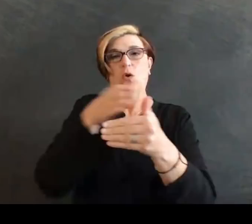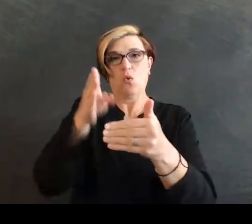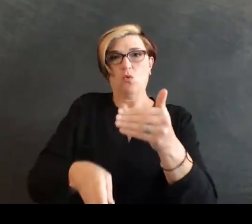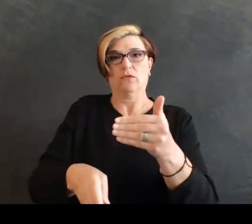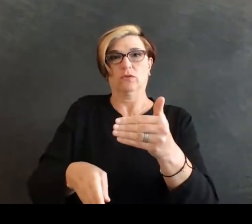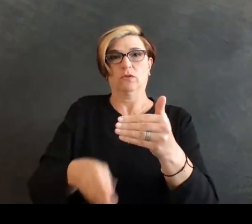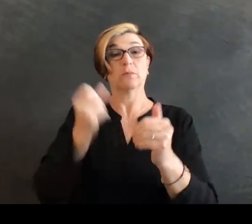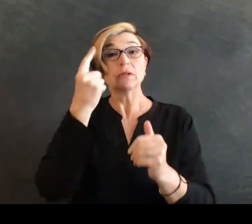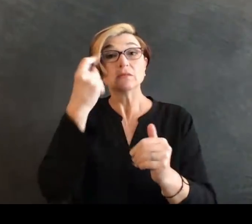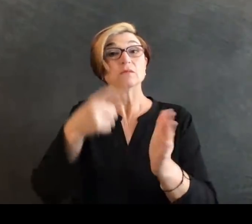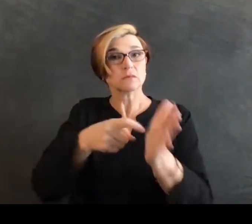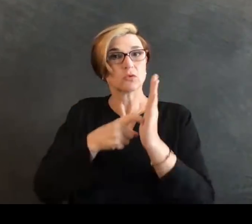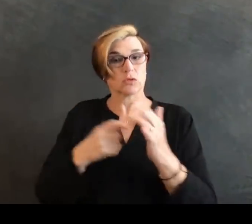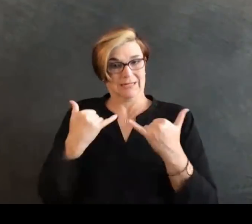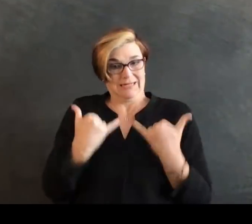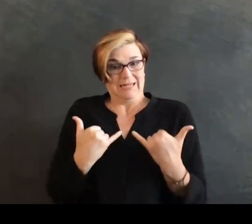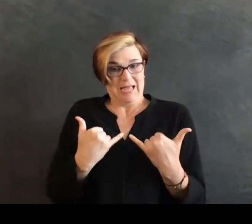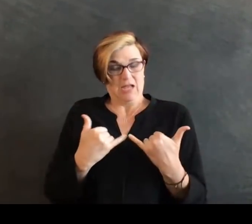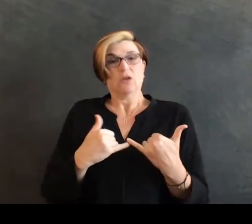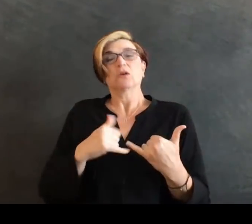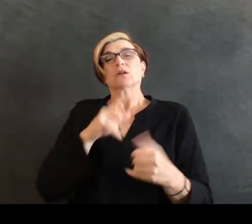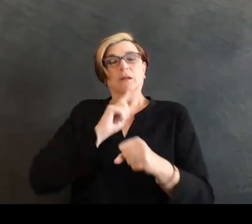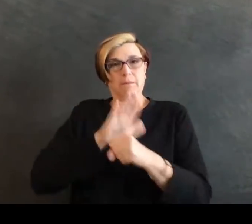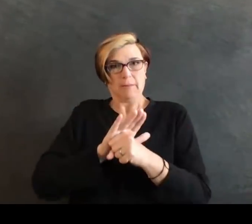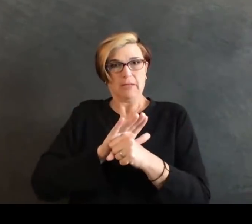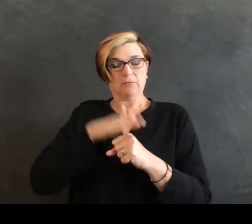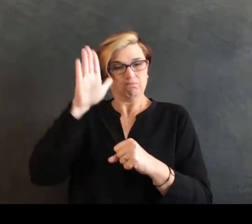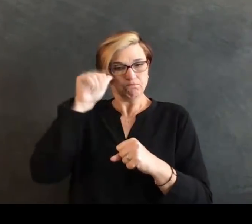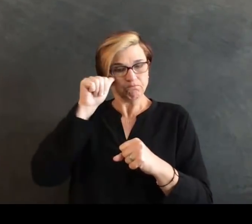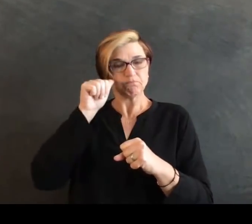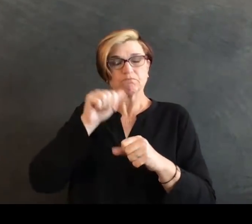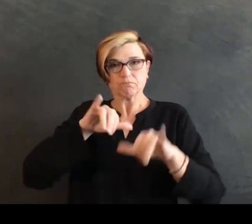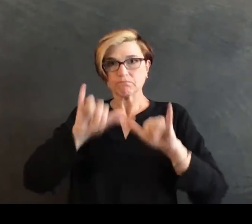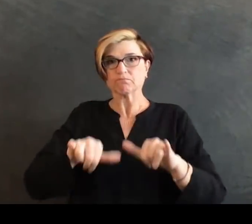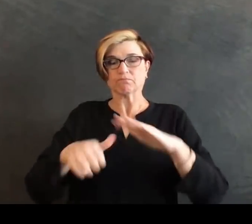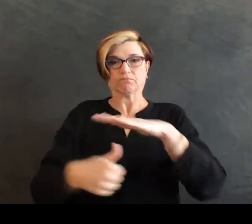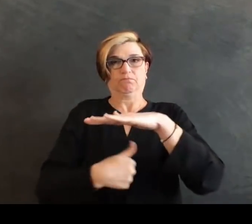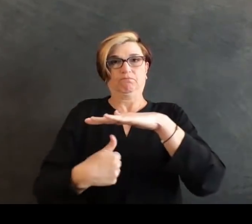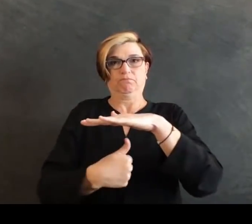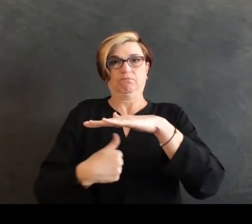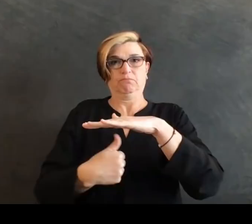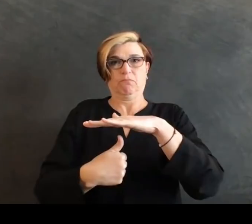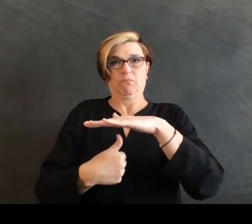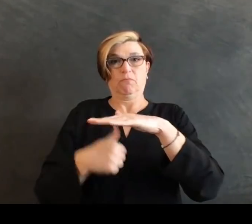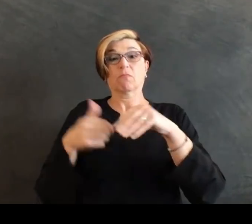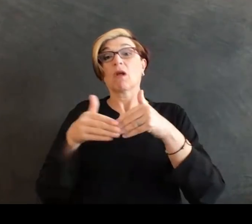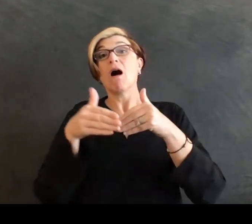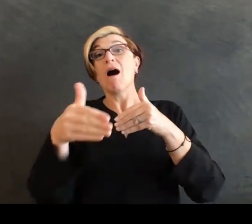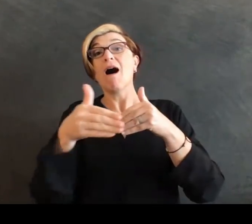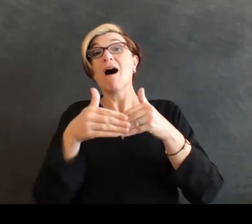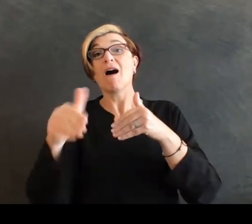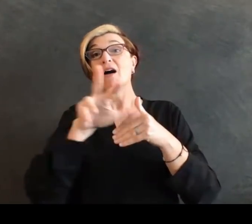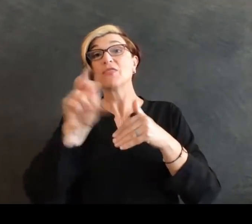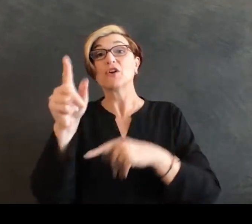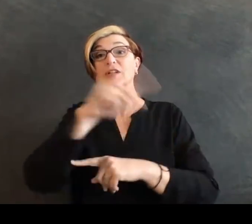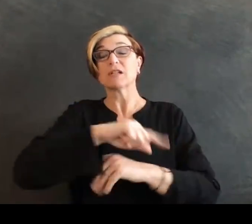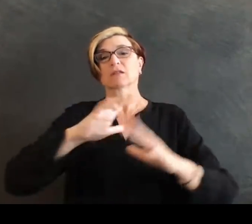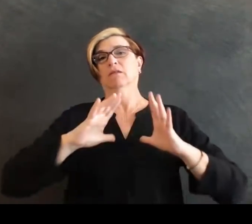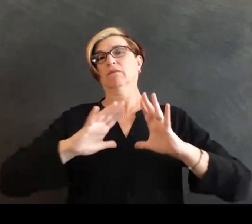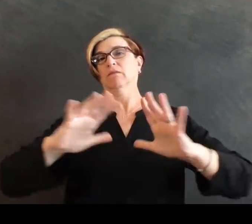fight and return to our lives, and they will be great lives, maybe better than